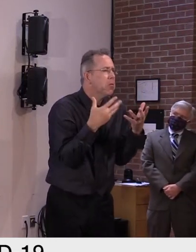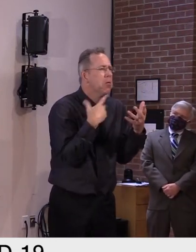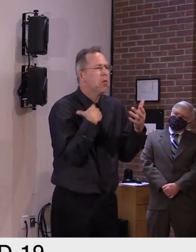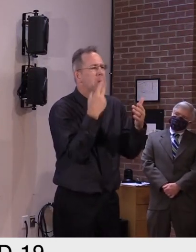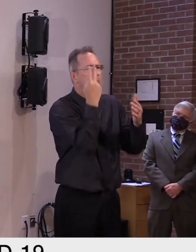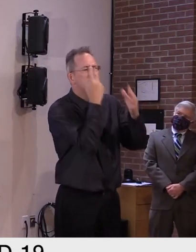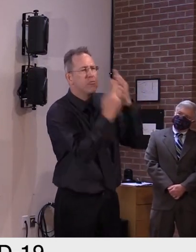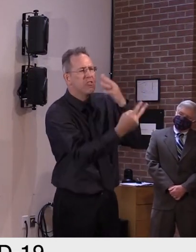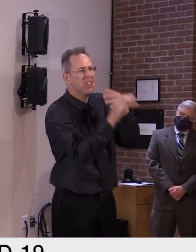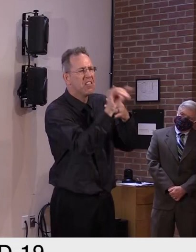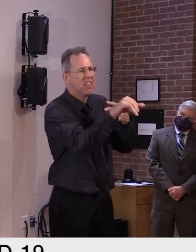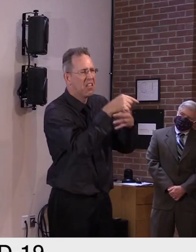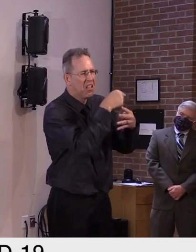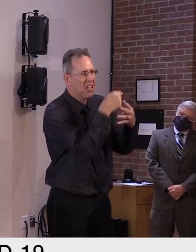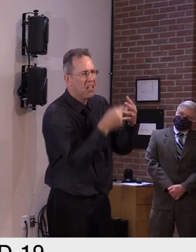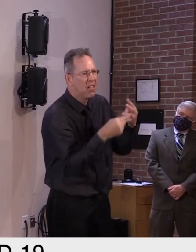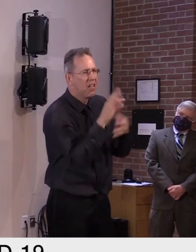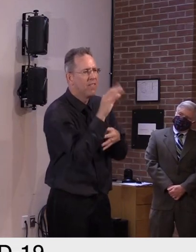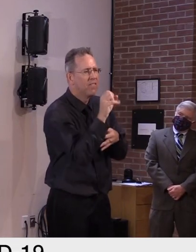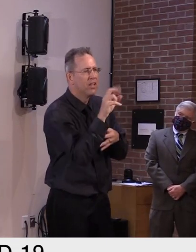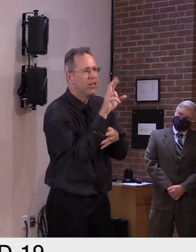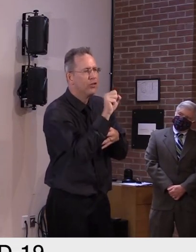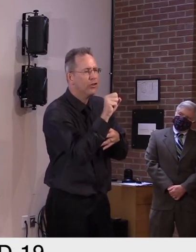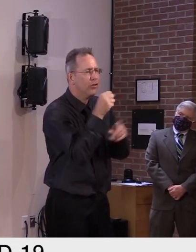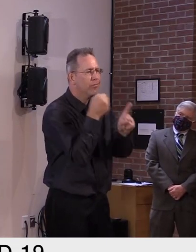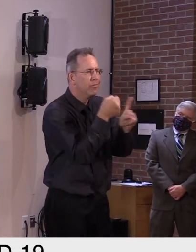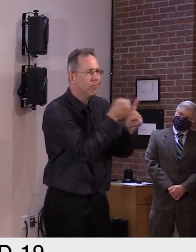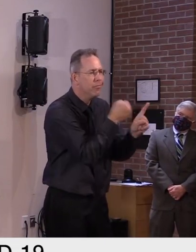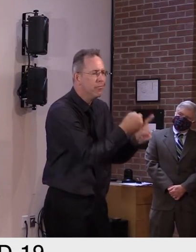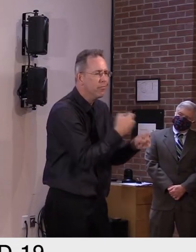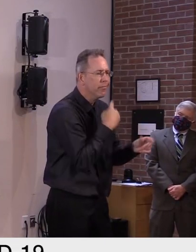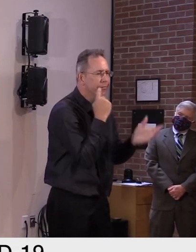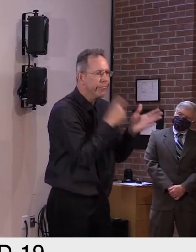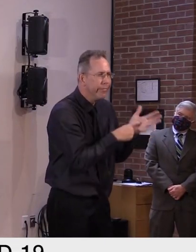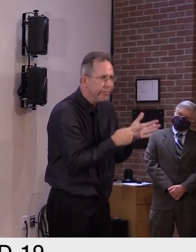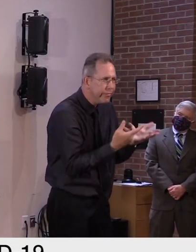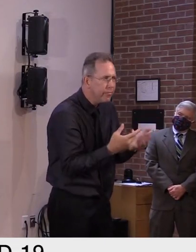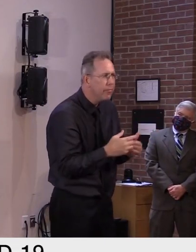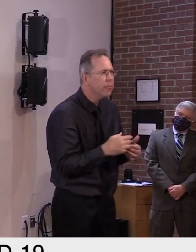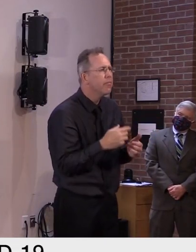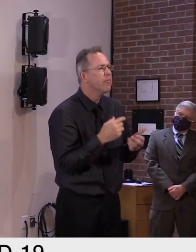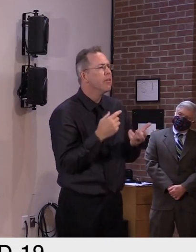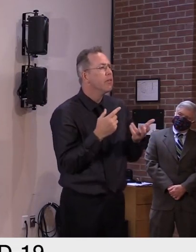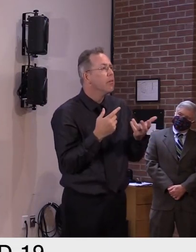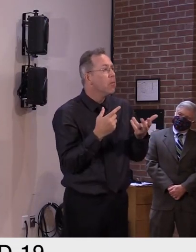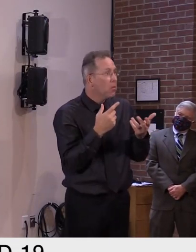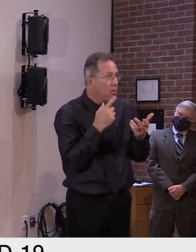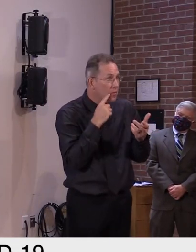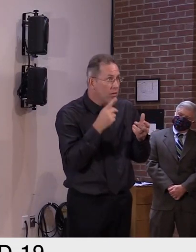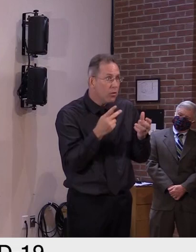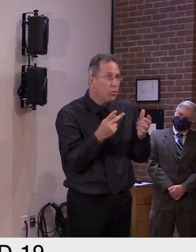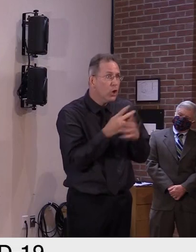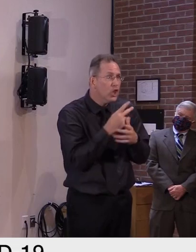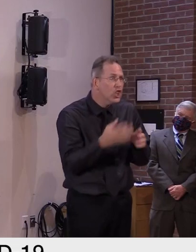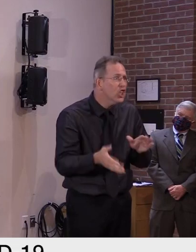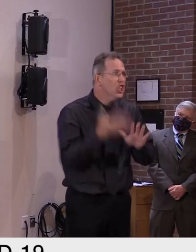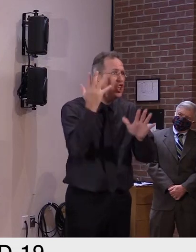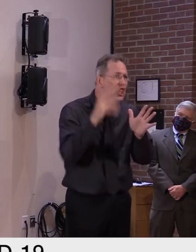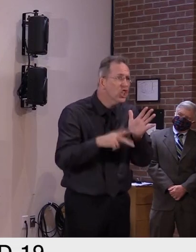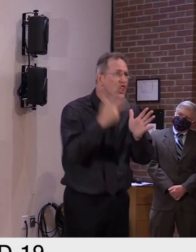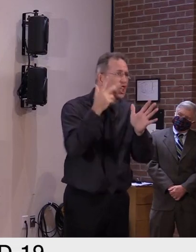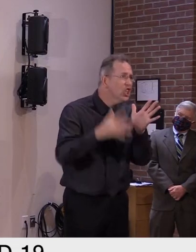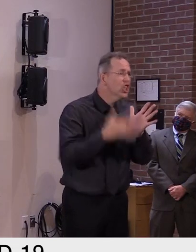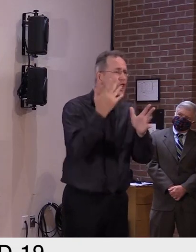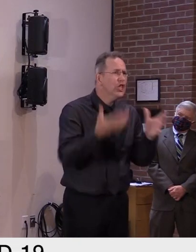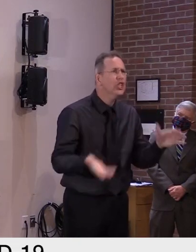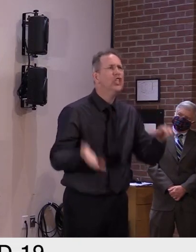be even more concerned if there was, you know, a doubling or quadrupling of what we have. But this is kind of the way the modeling has